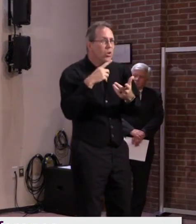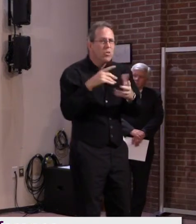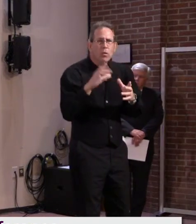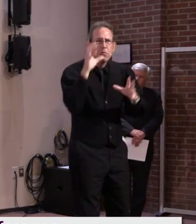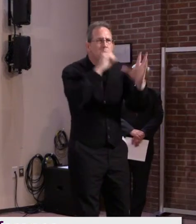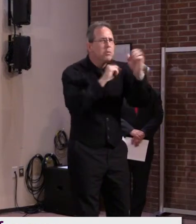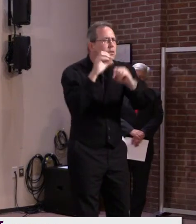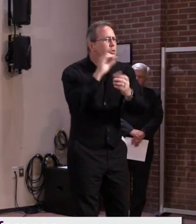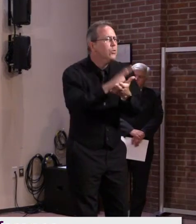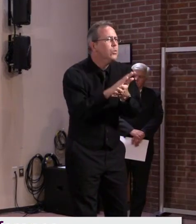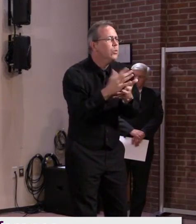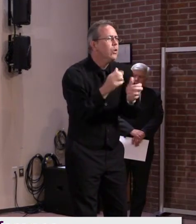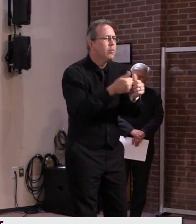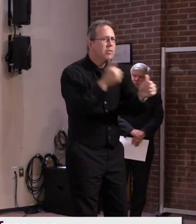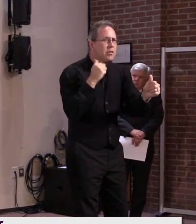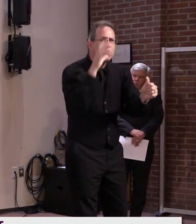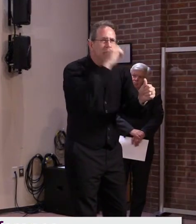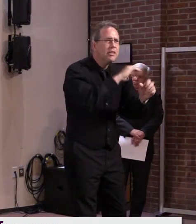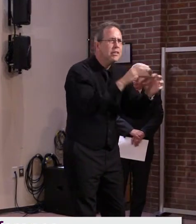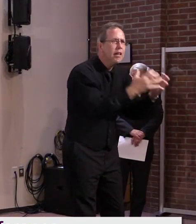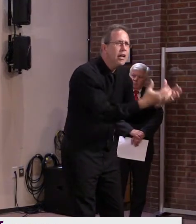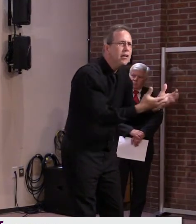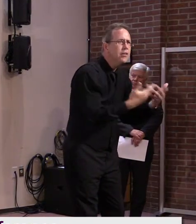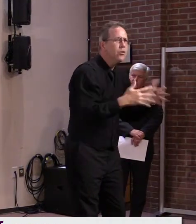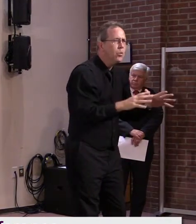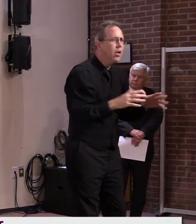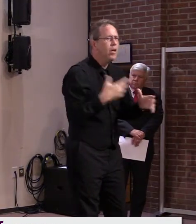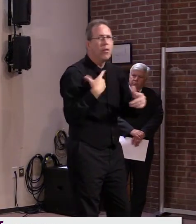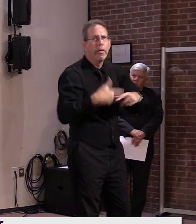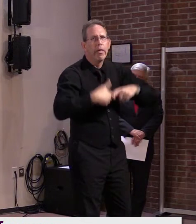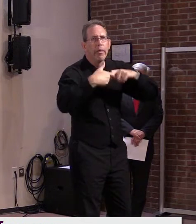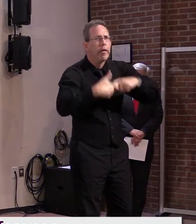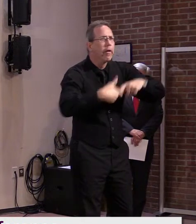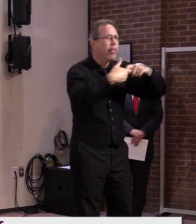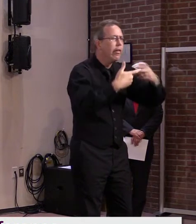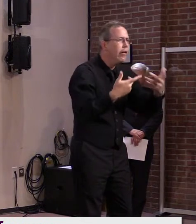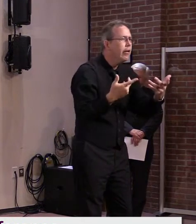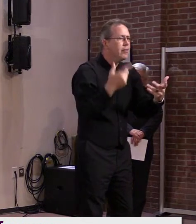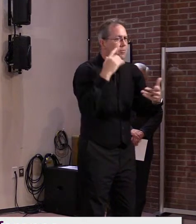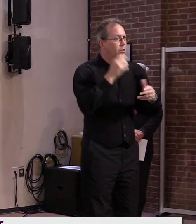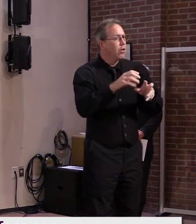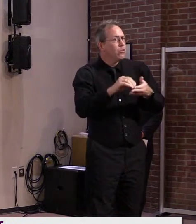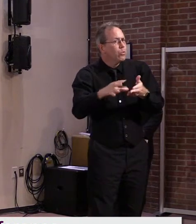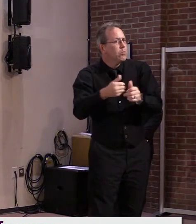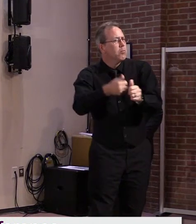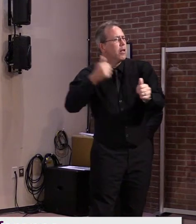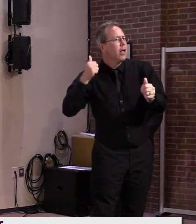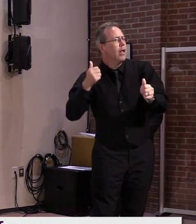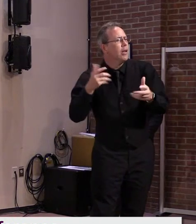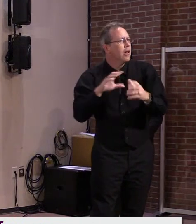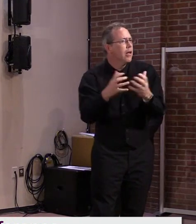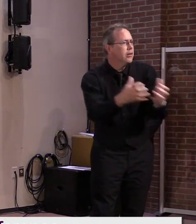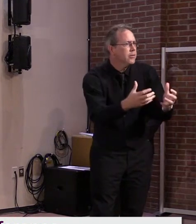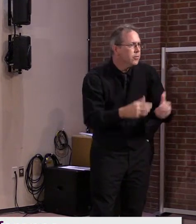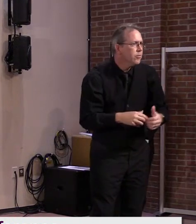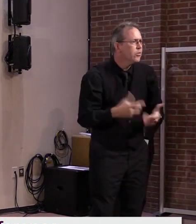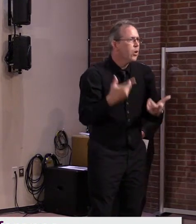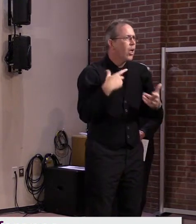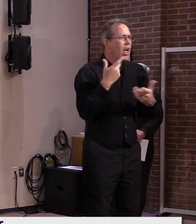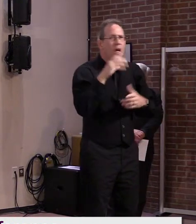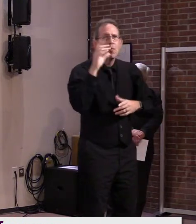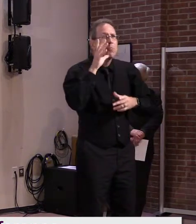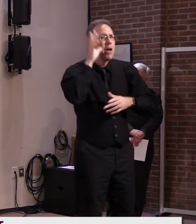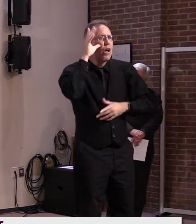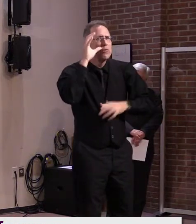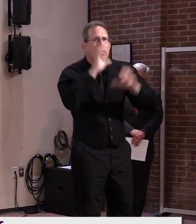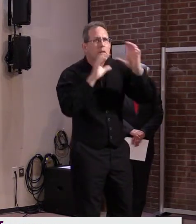and causing major disruptions for parents who have to scramble for childcare, change their work hours, and make sure their kids don't